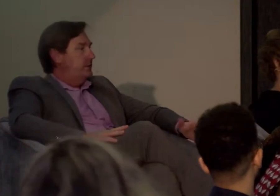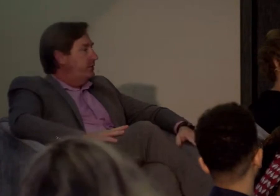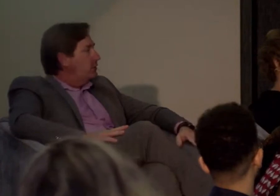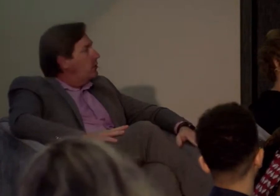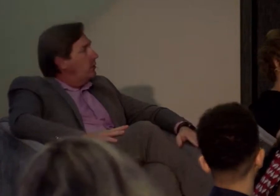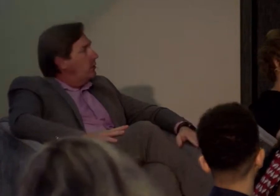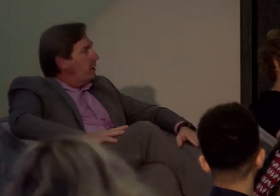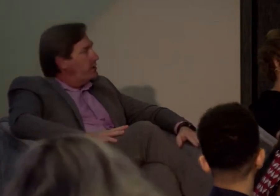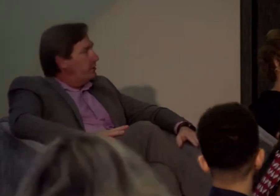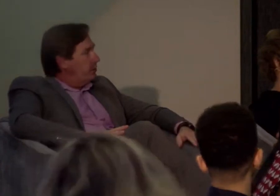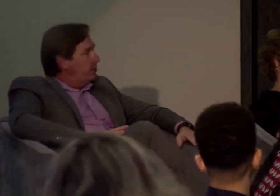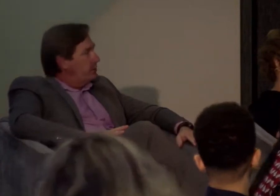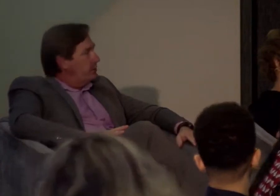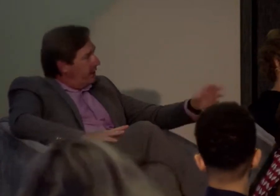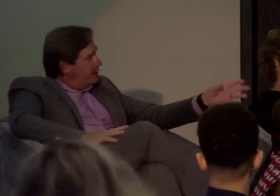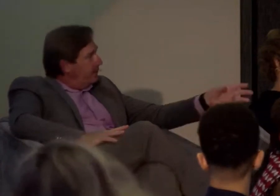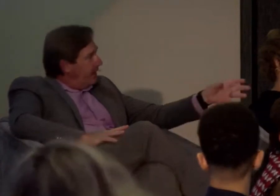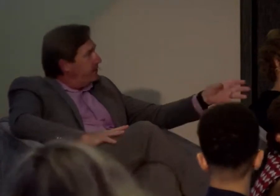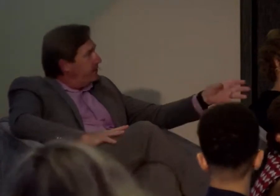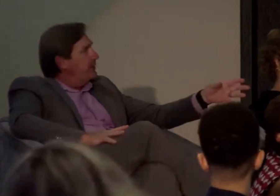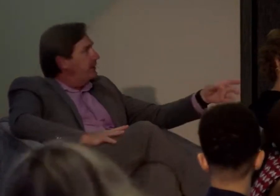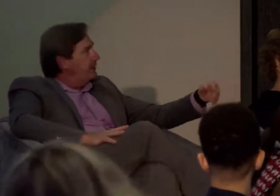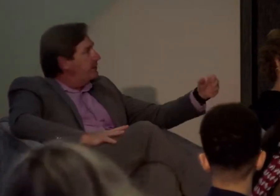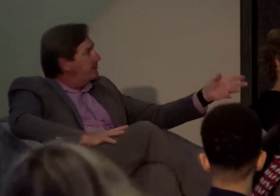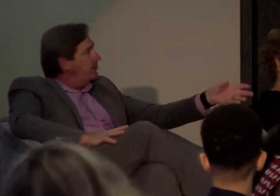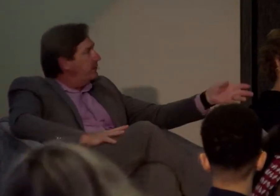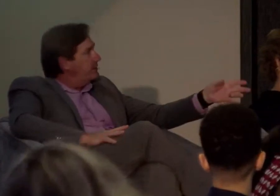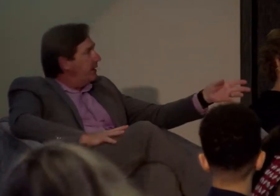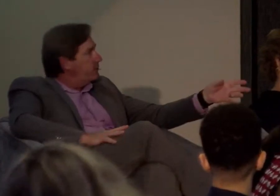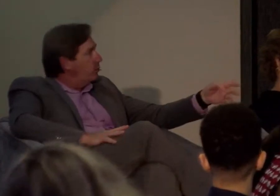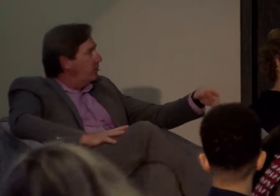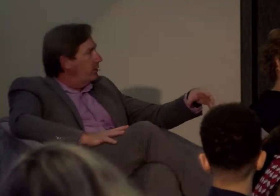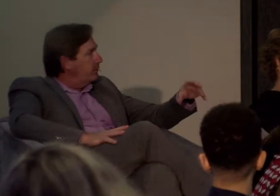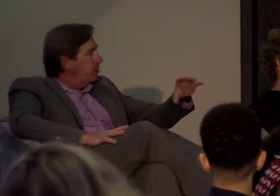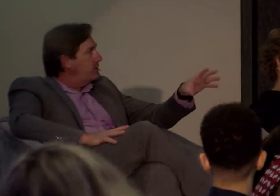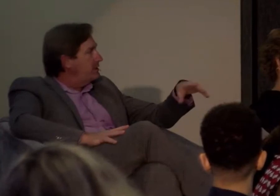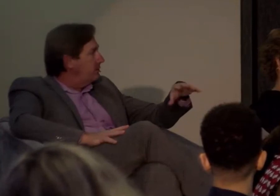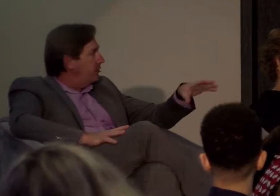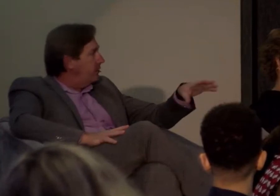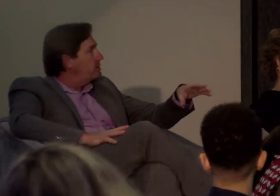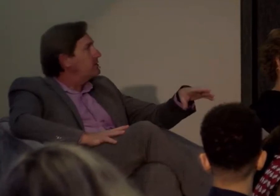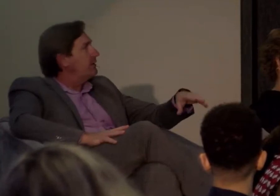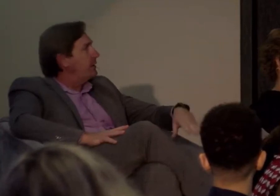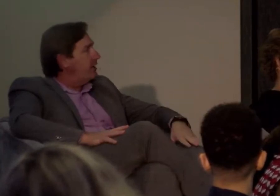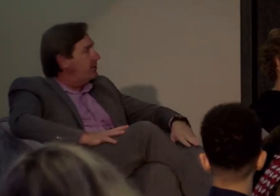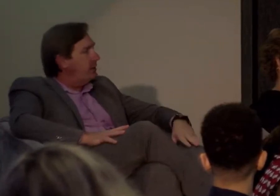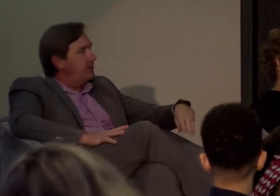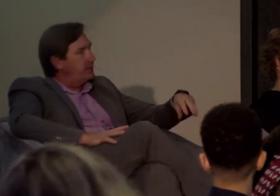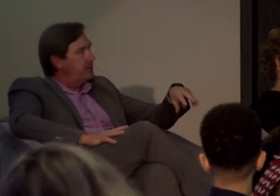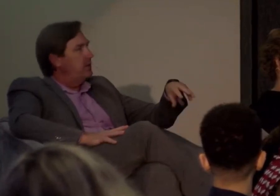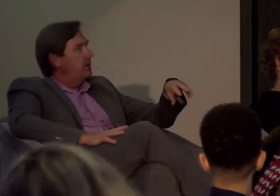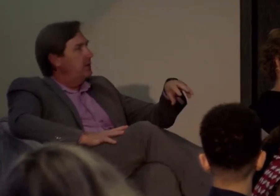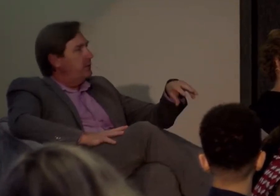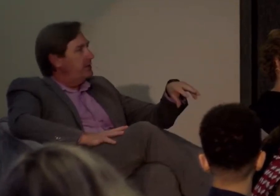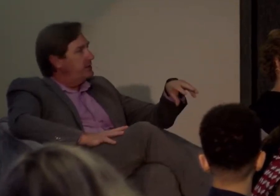It's a difficult question because it is about all the policies and the frameworks and stuff. But I think it's